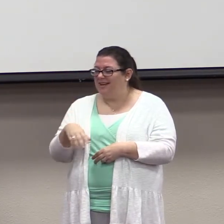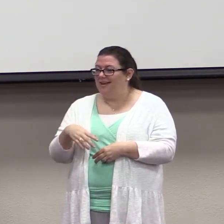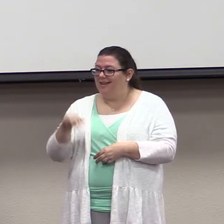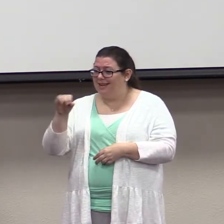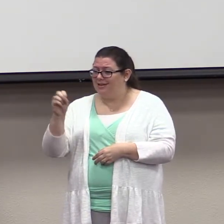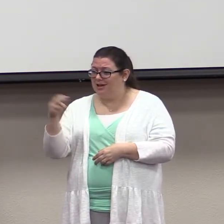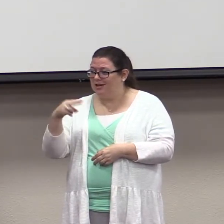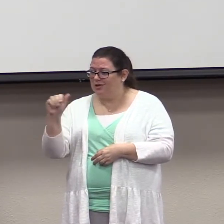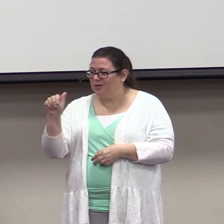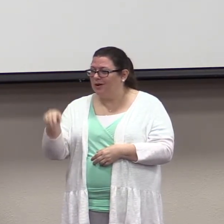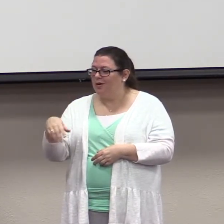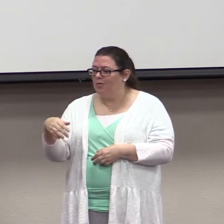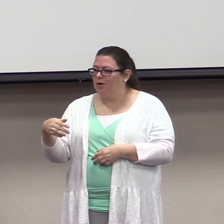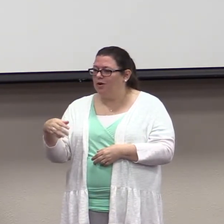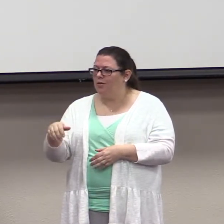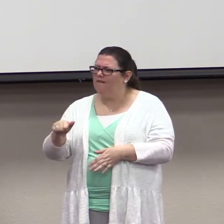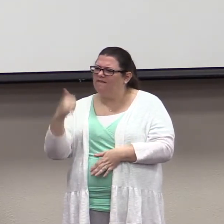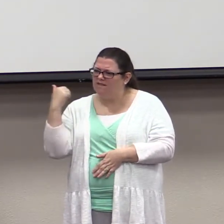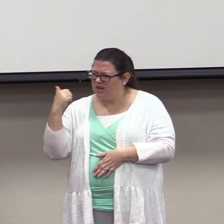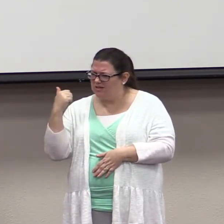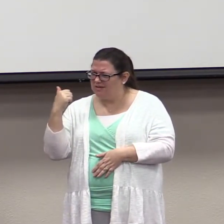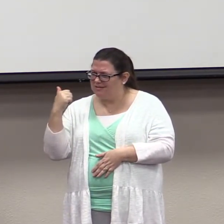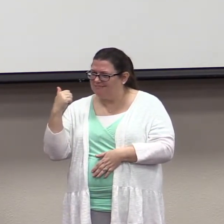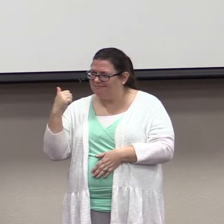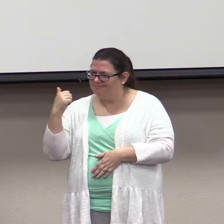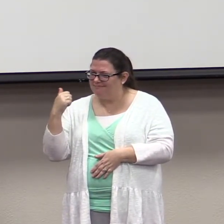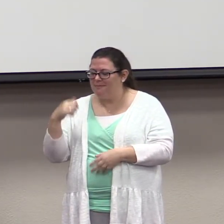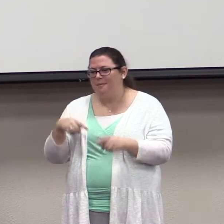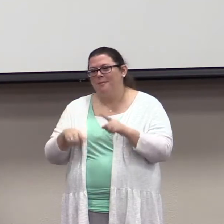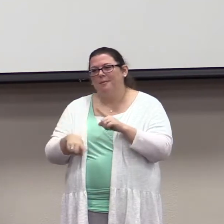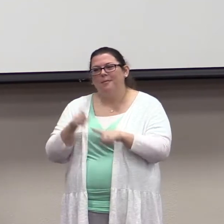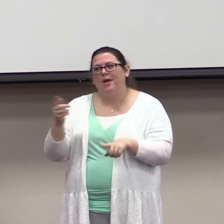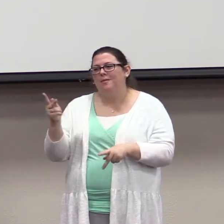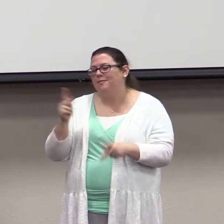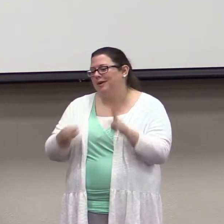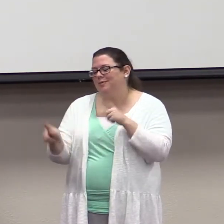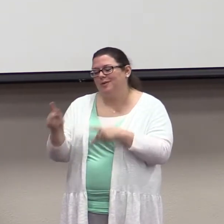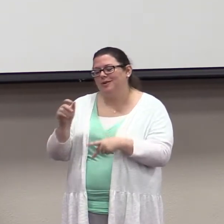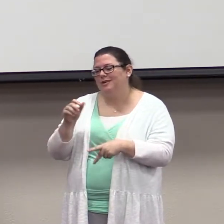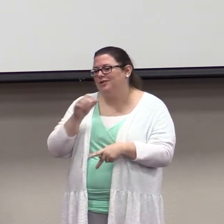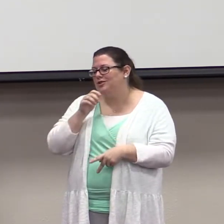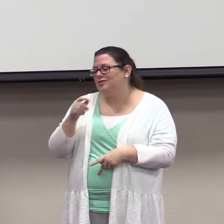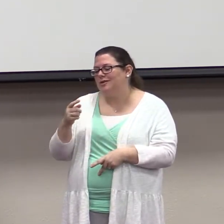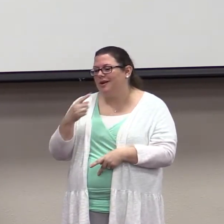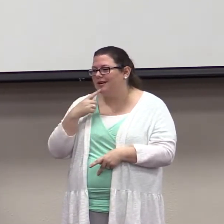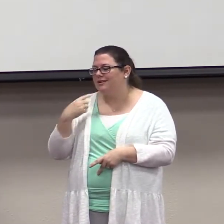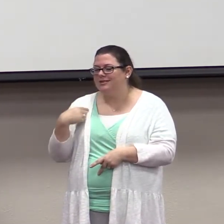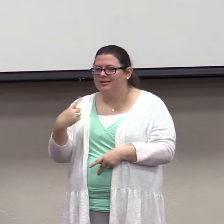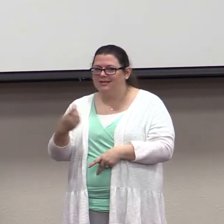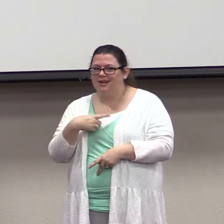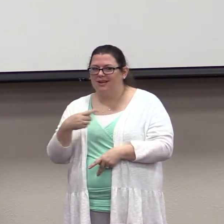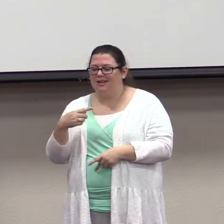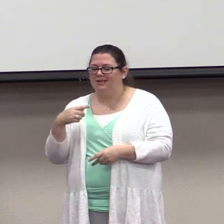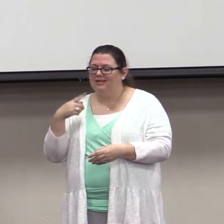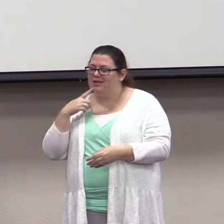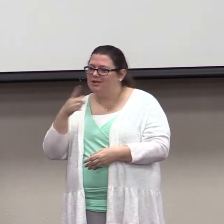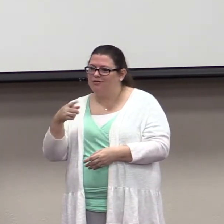do not always tell us the truth. Situations are not as always black and white as we would like them to